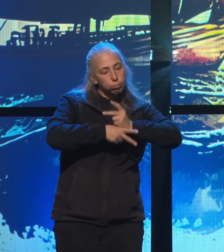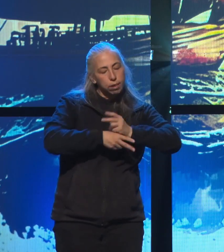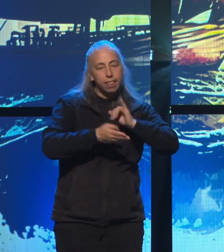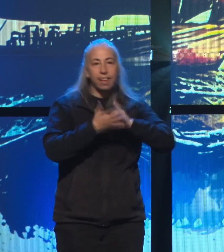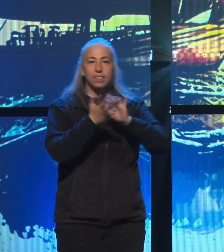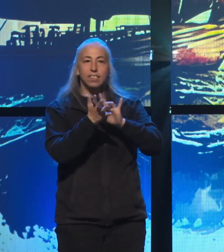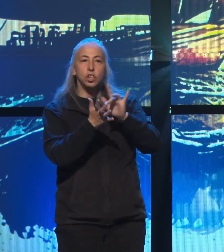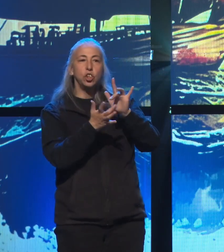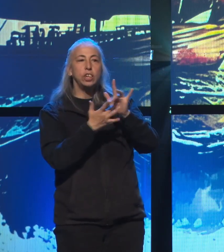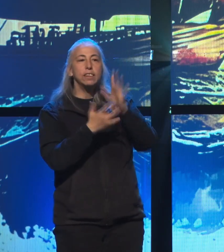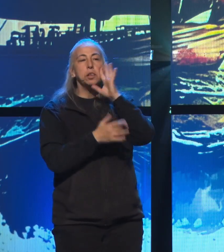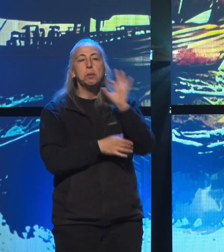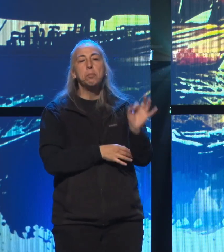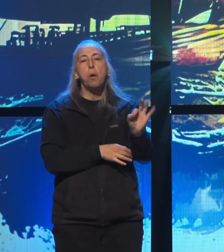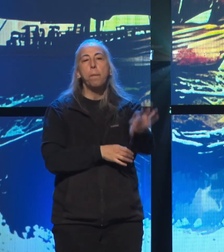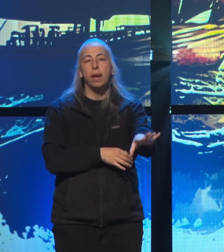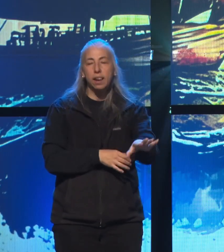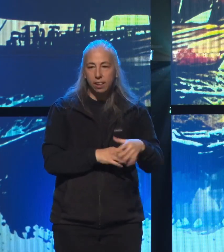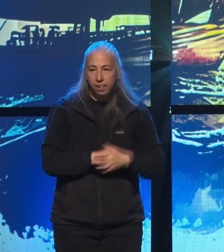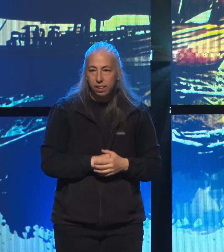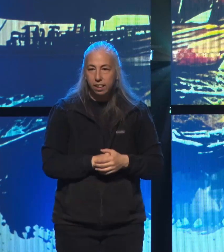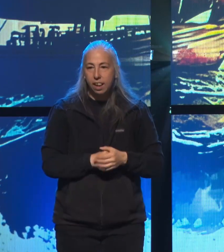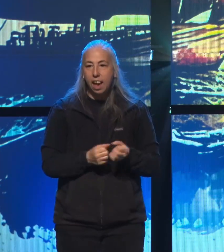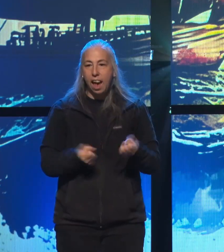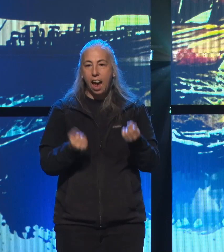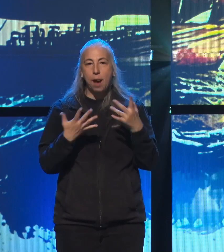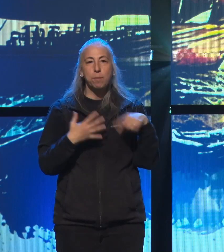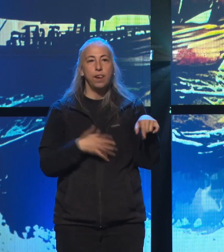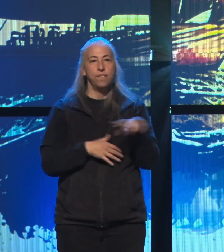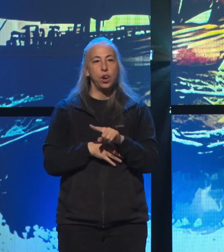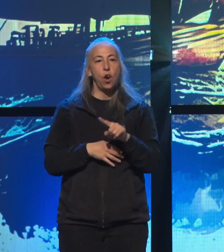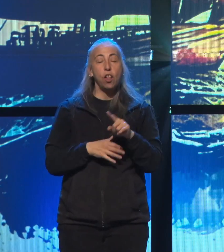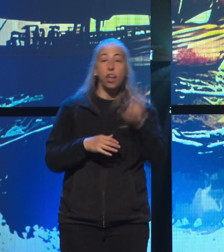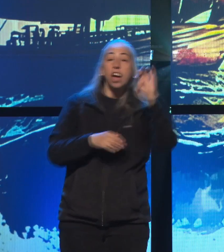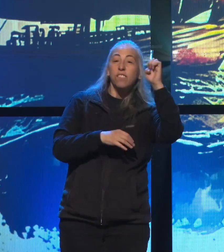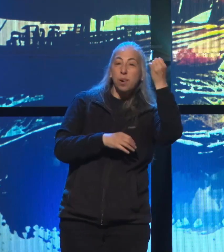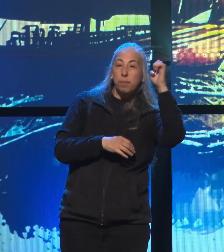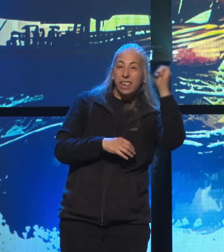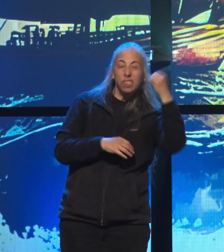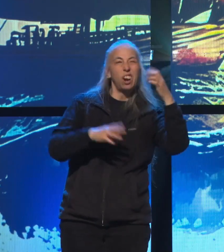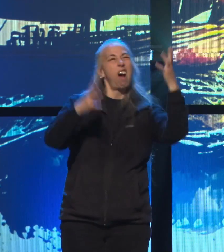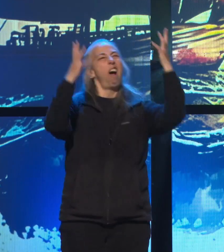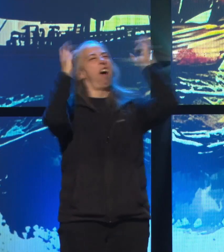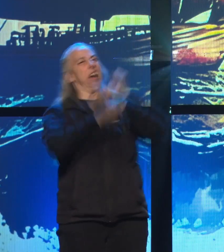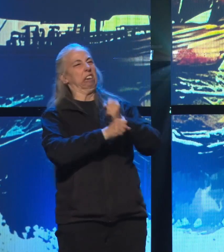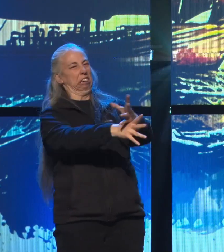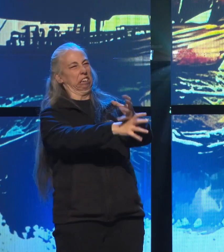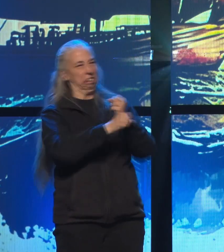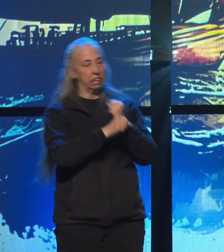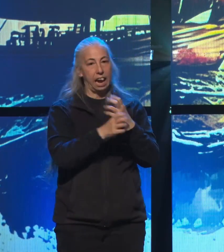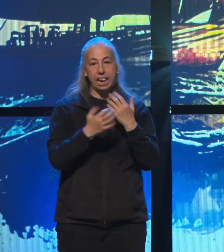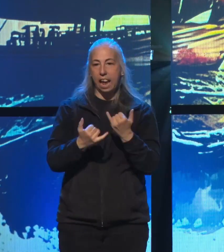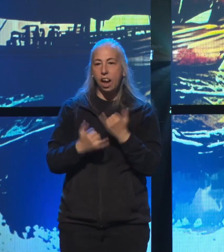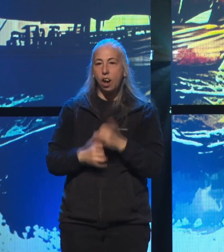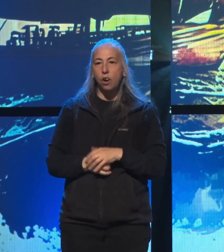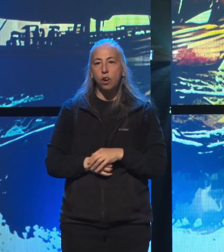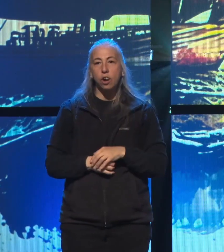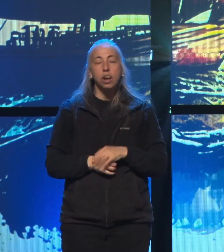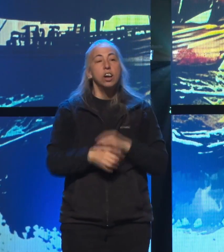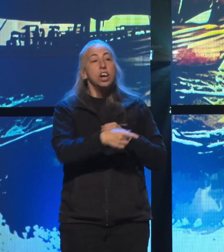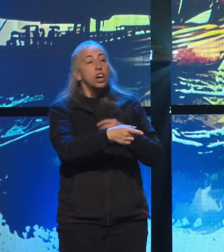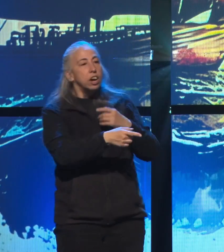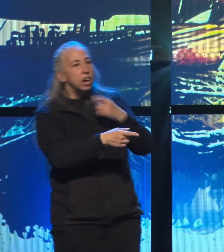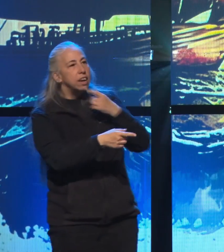take the wheel moment. How many of y'all, I just redeemed myself from Easter? You made it through. Easter Sunday, you were like, did he just